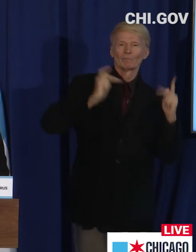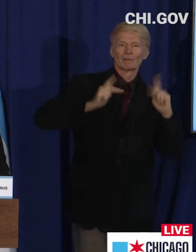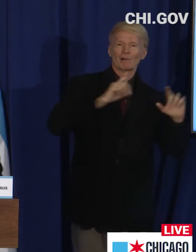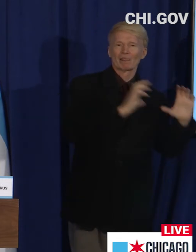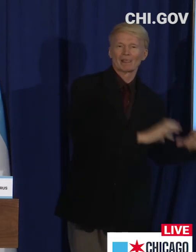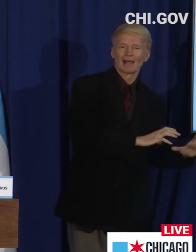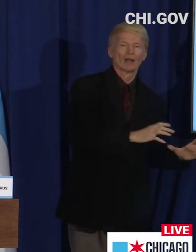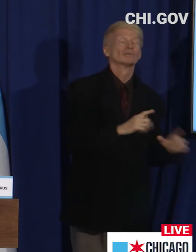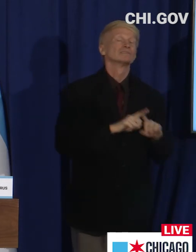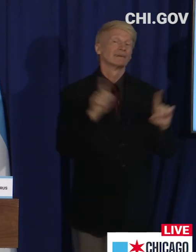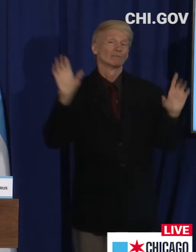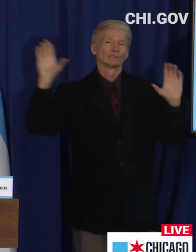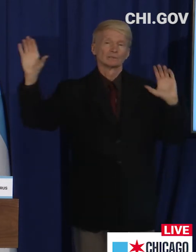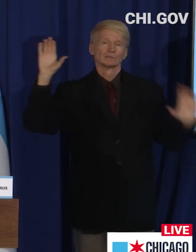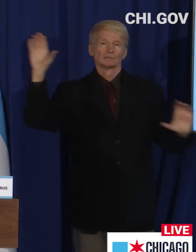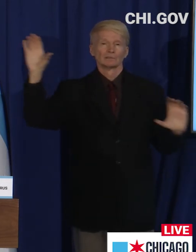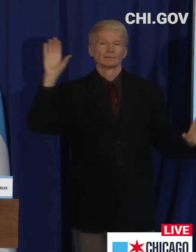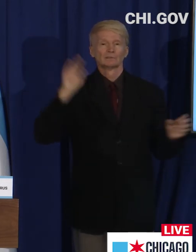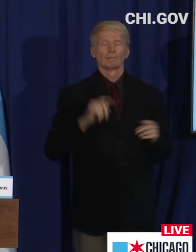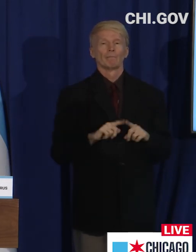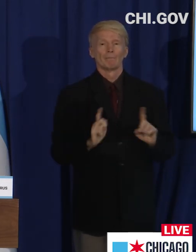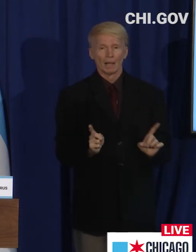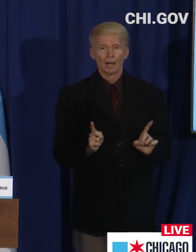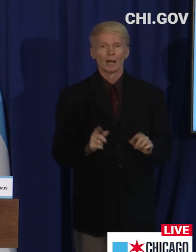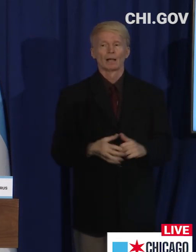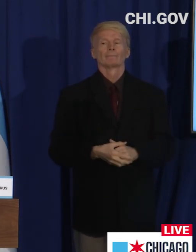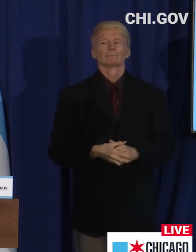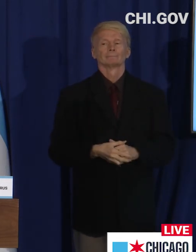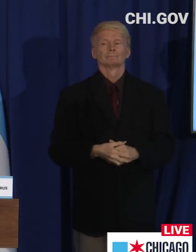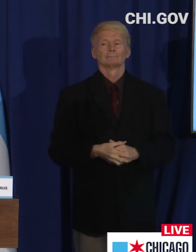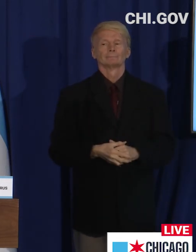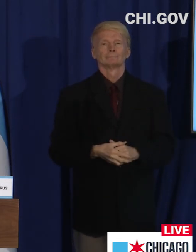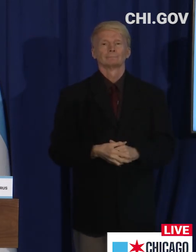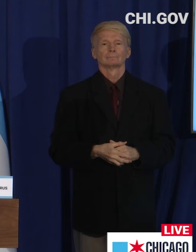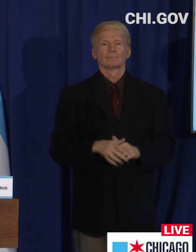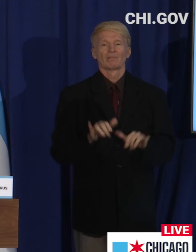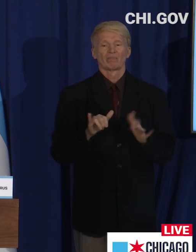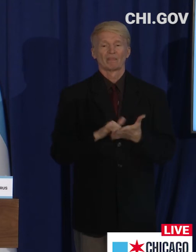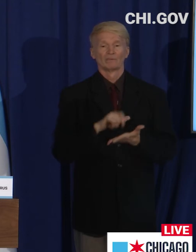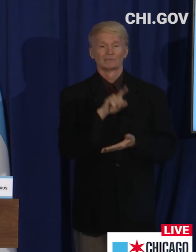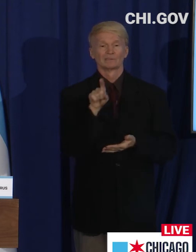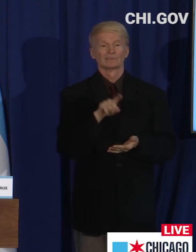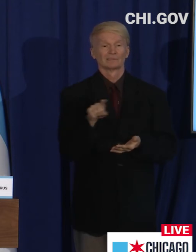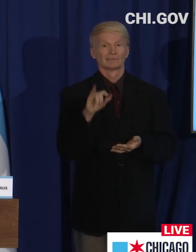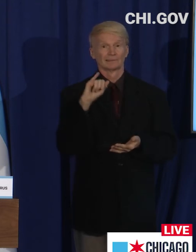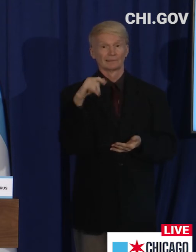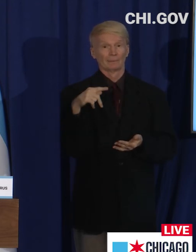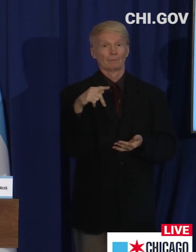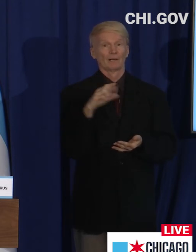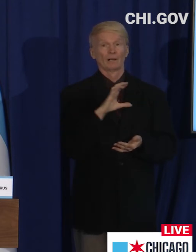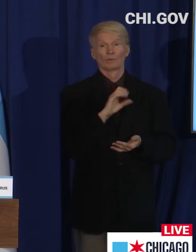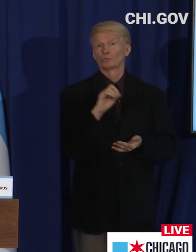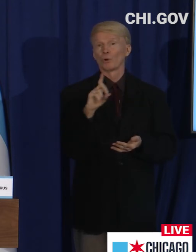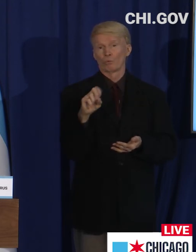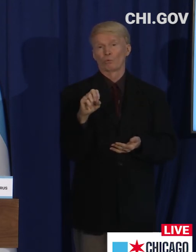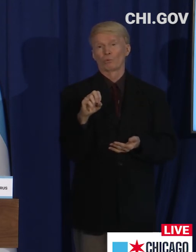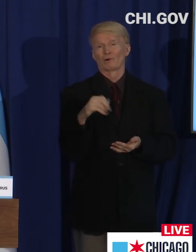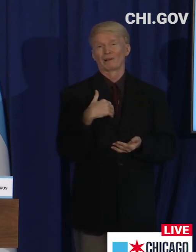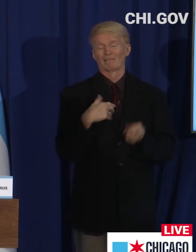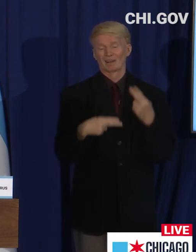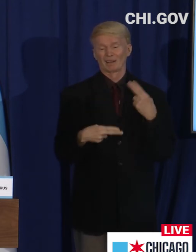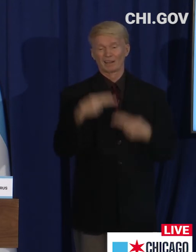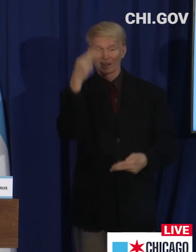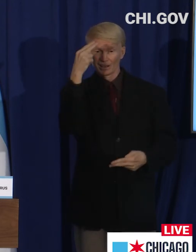differences. But what I would say is that if not just in those zip codes, but any of the zip codes that we're showing that are high